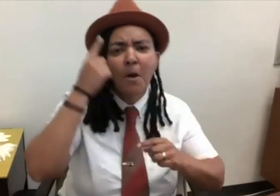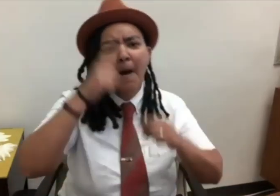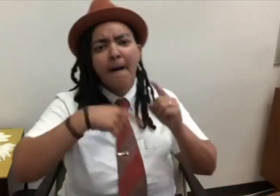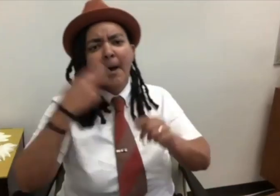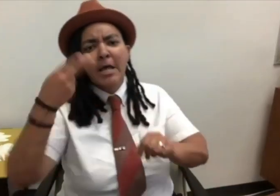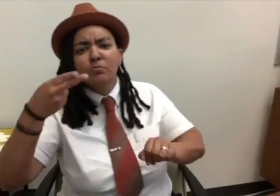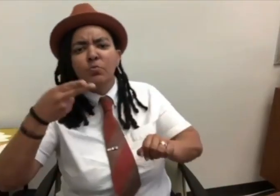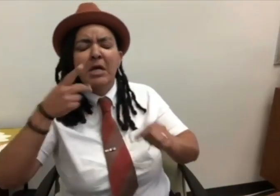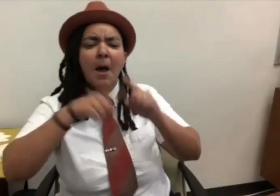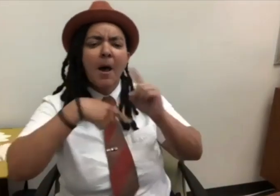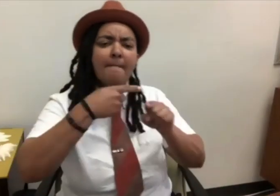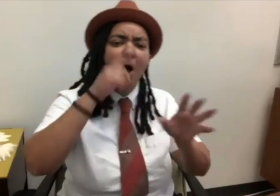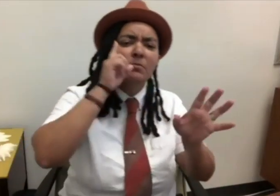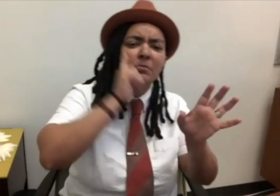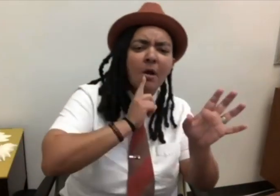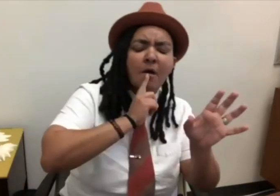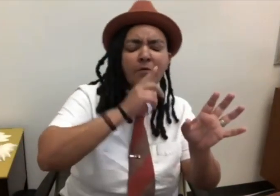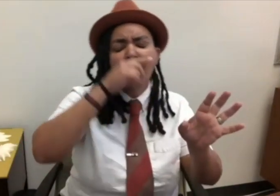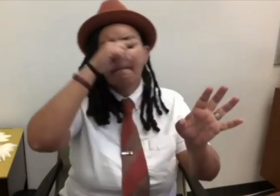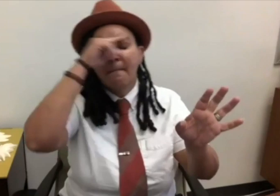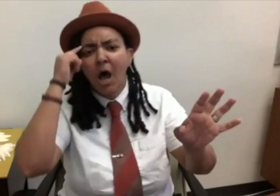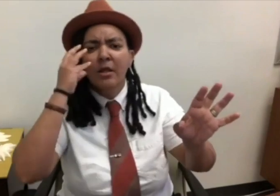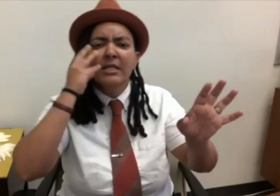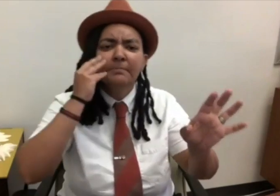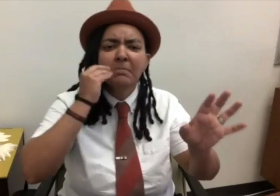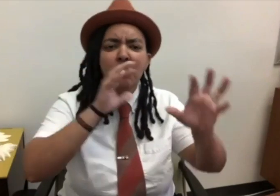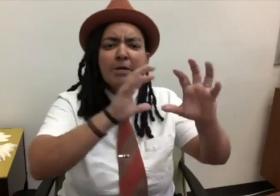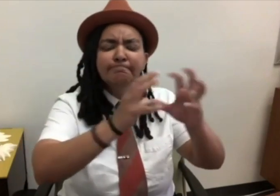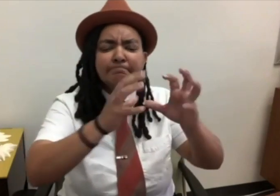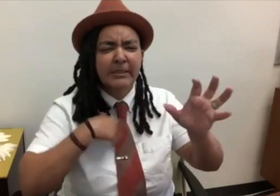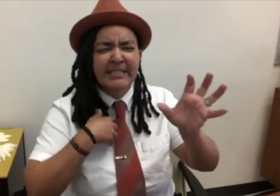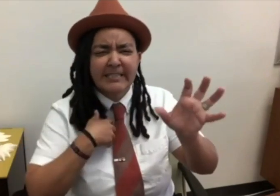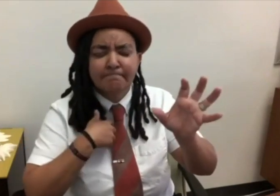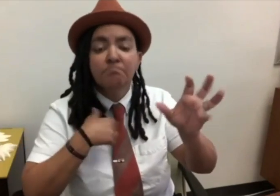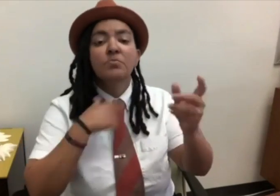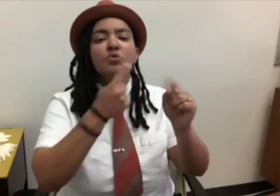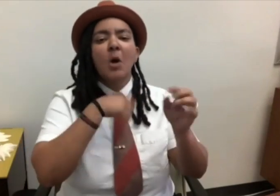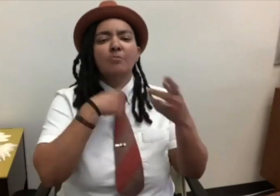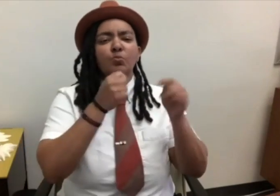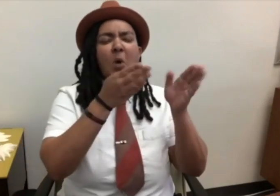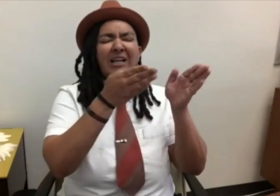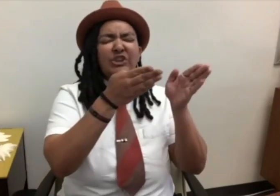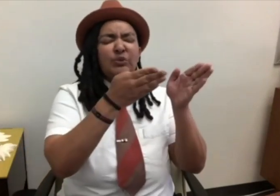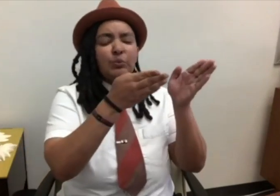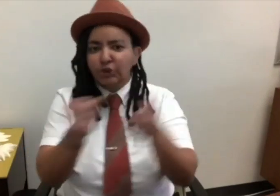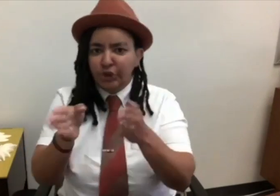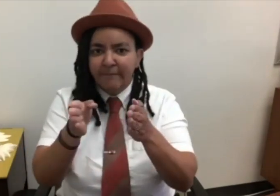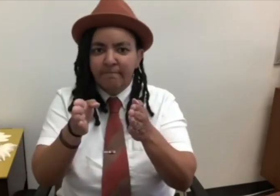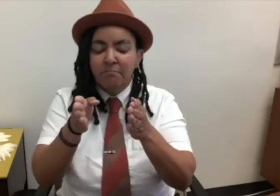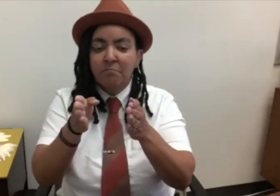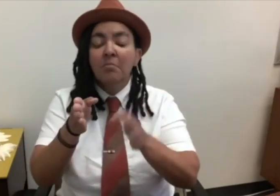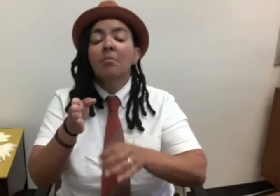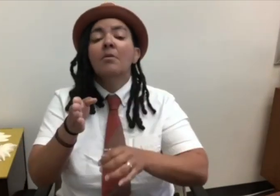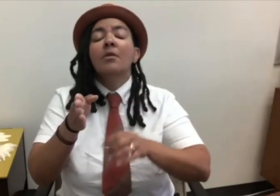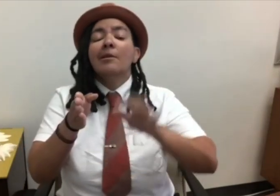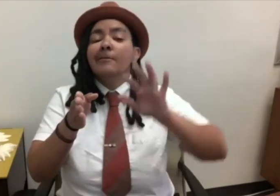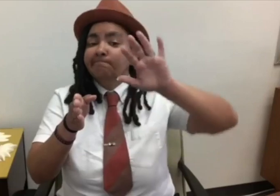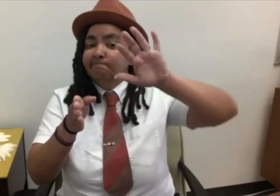Often people tended to look with a pathologized view of the Black experience. So I really wanted to shift